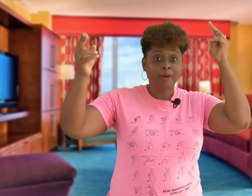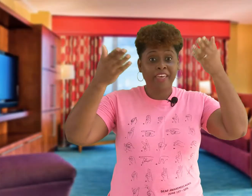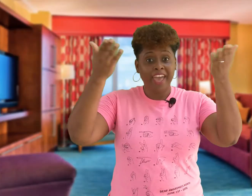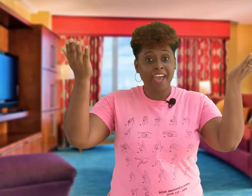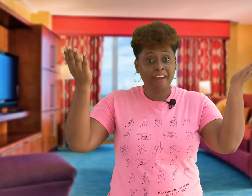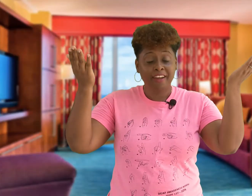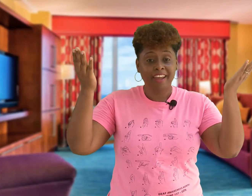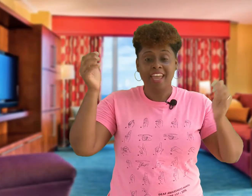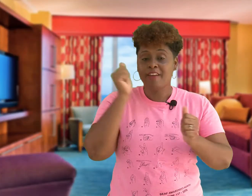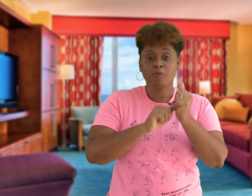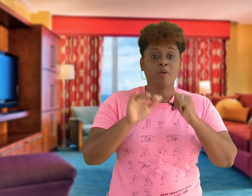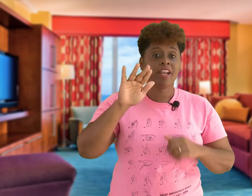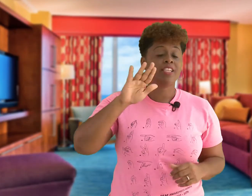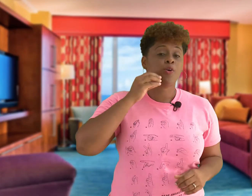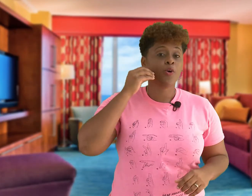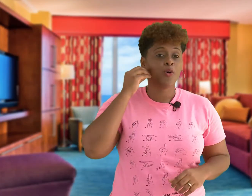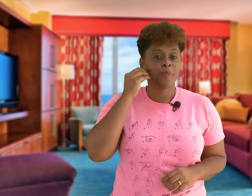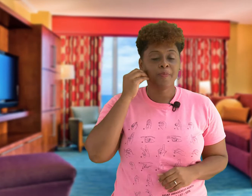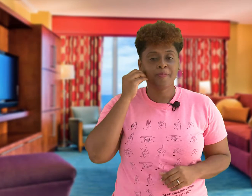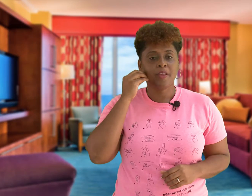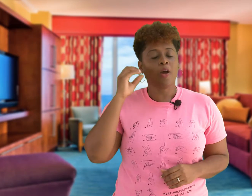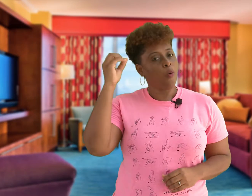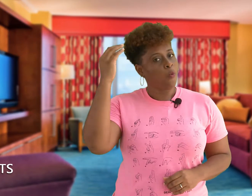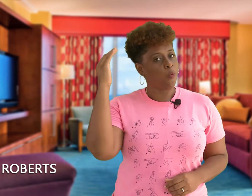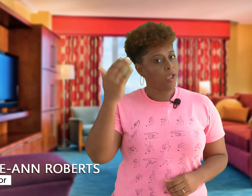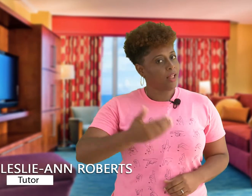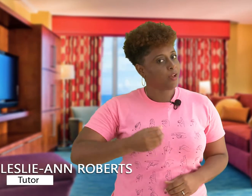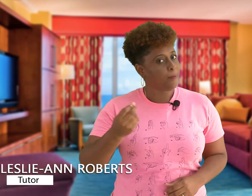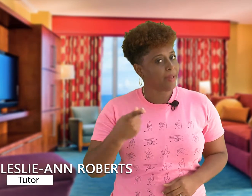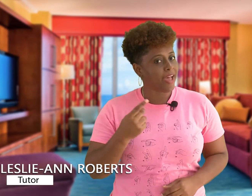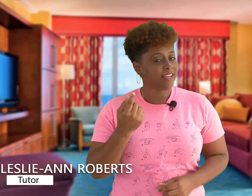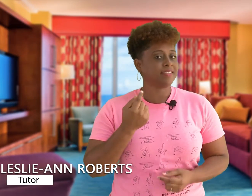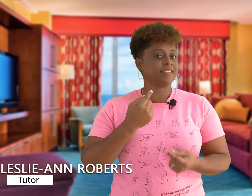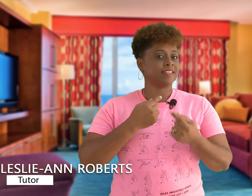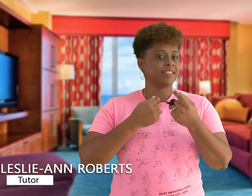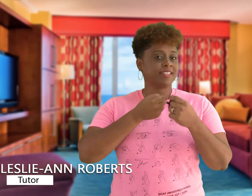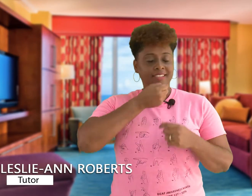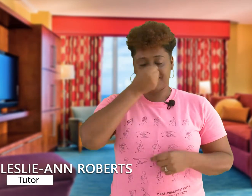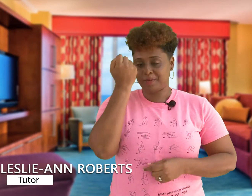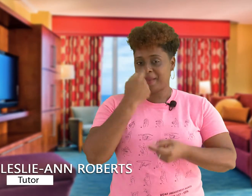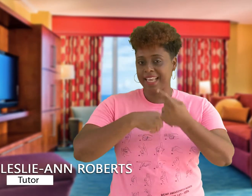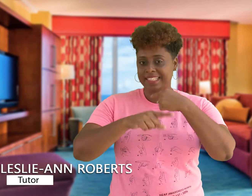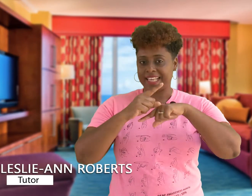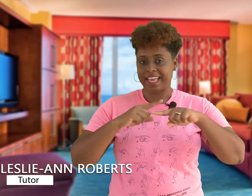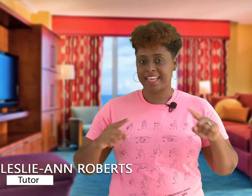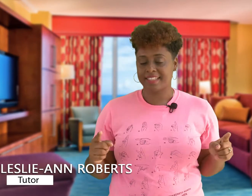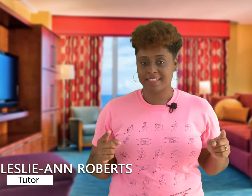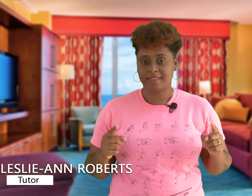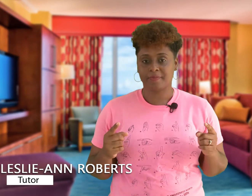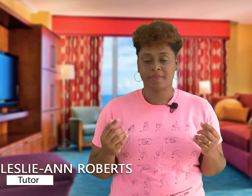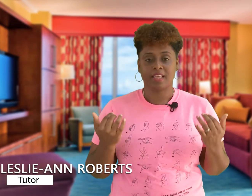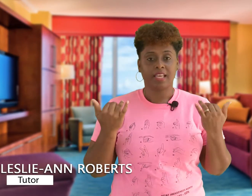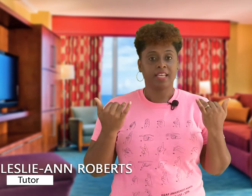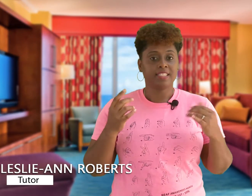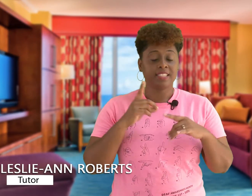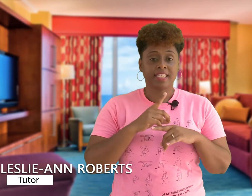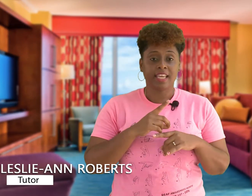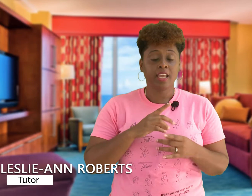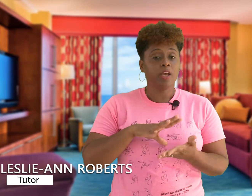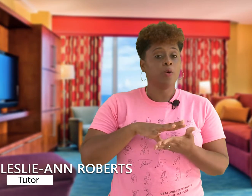Hello there, everyone at home. Welcome back to Spy Signs. Today,